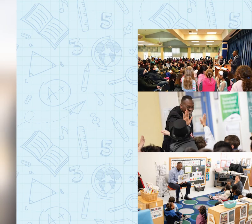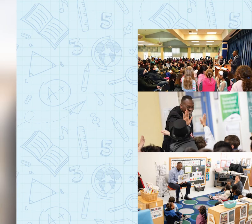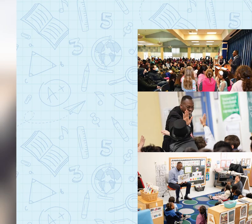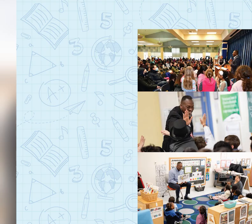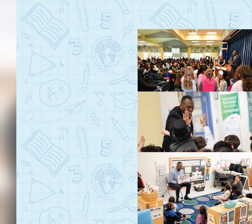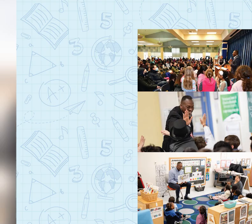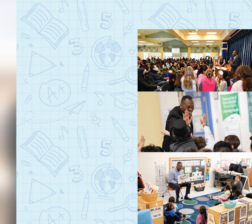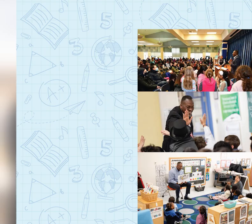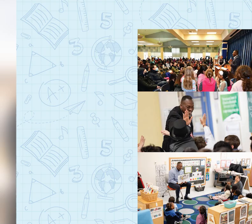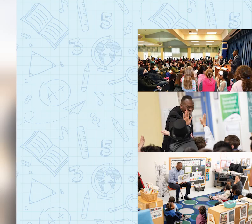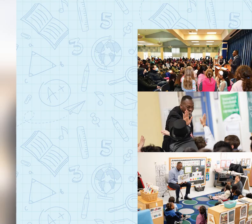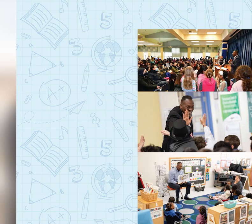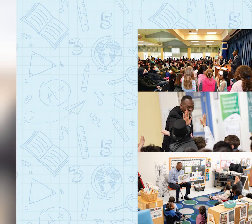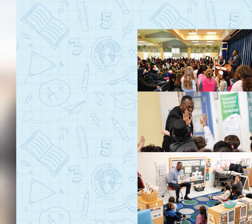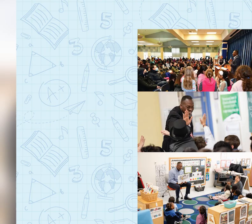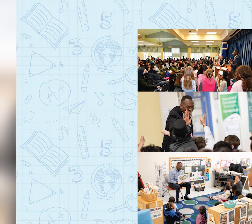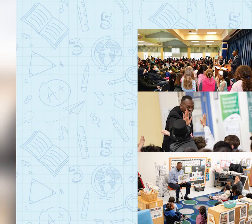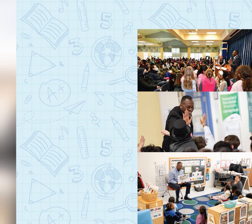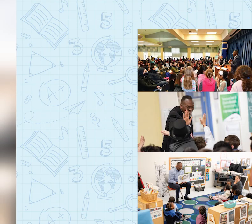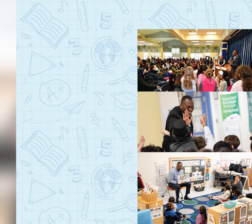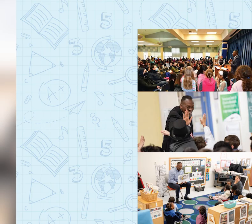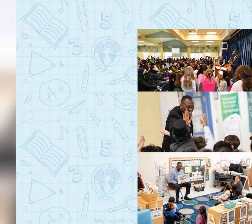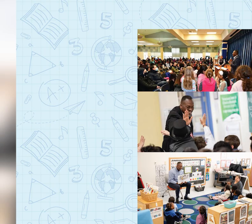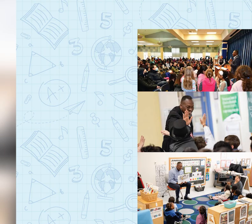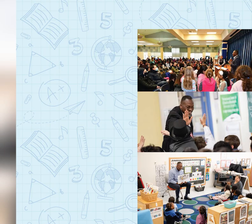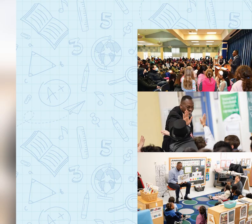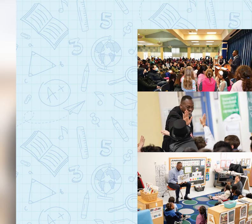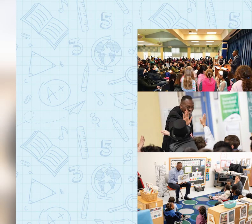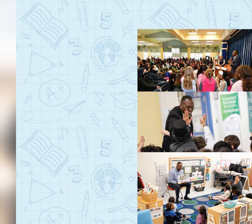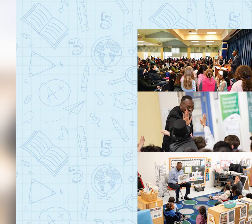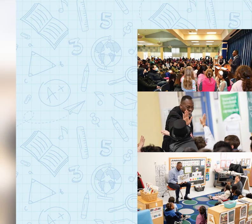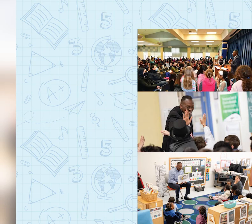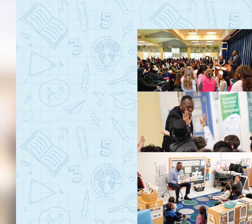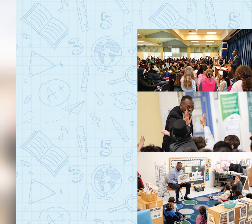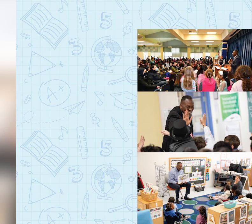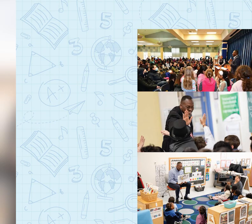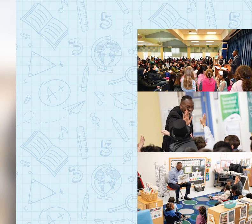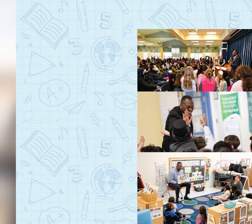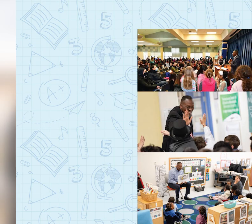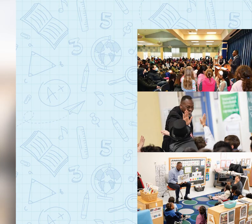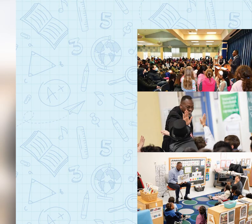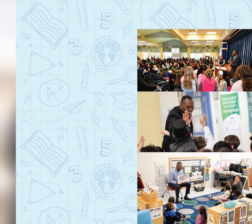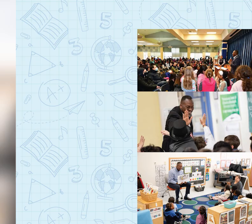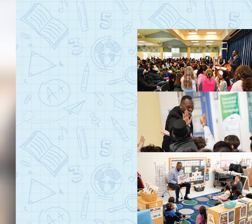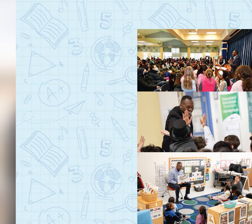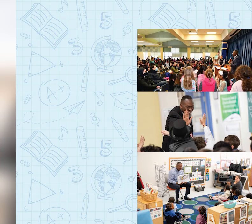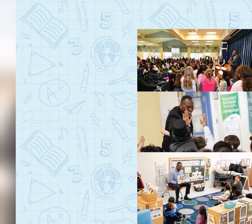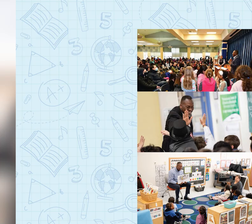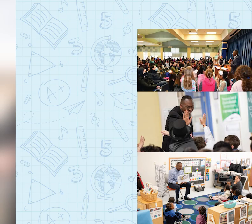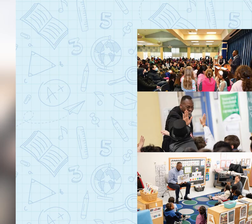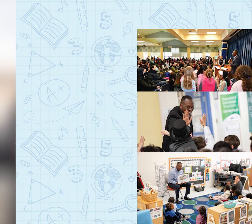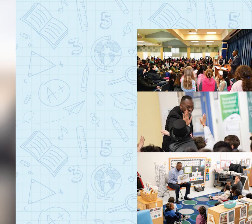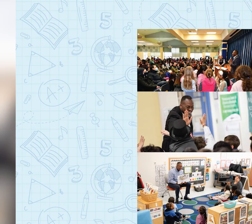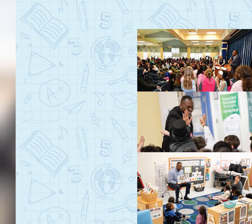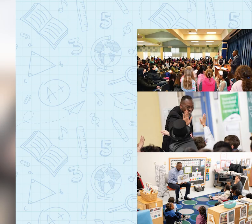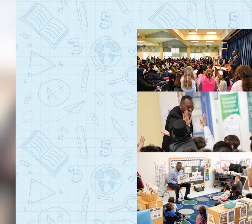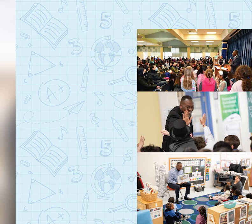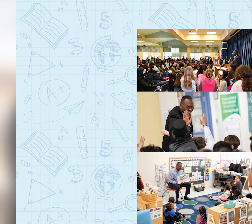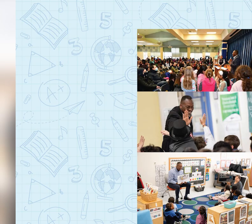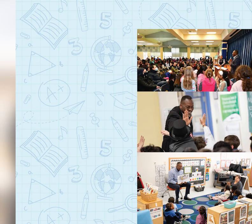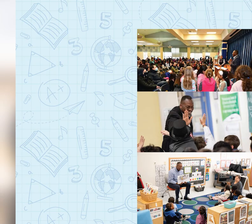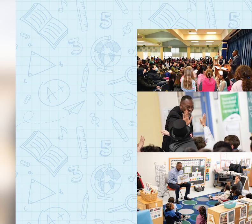new positions to support multilingual learners, supporting students of all backgrounds, and fully funds